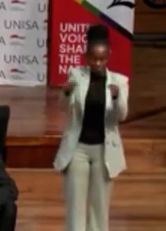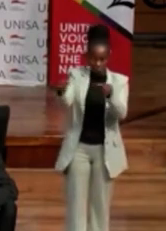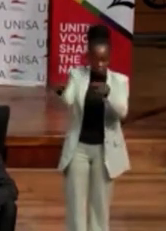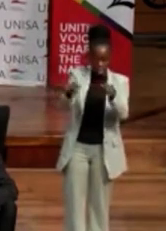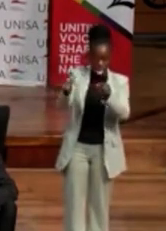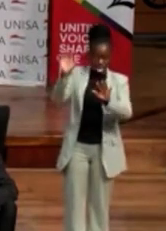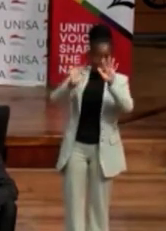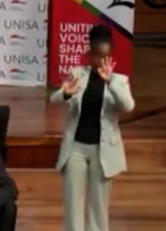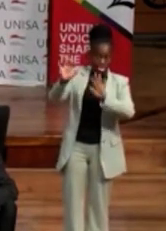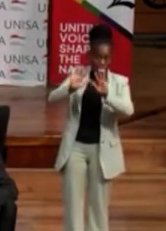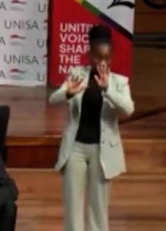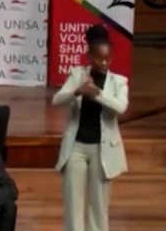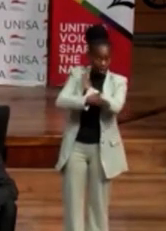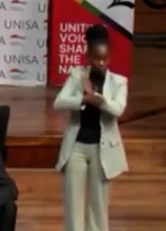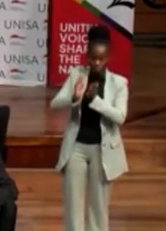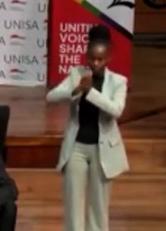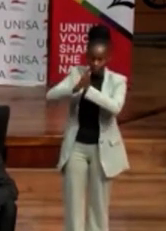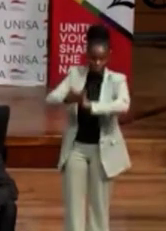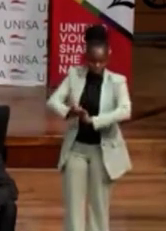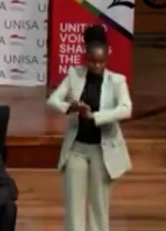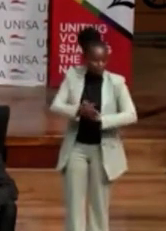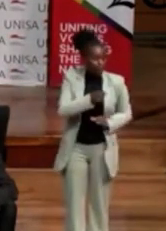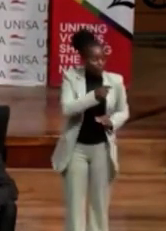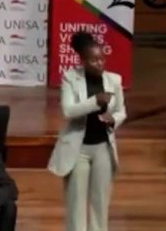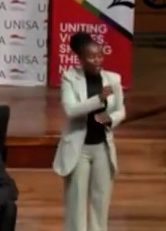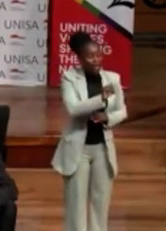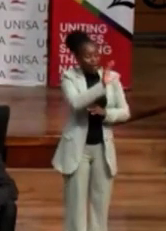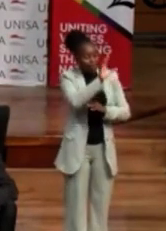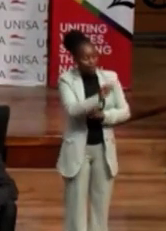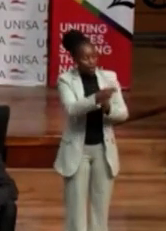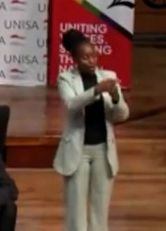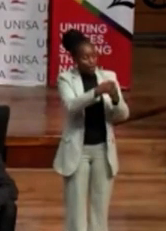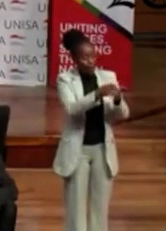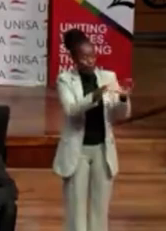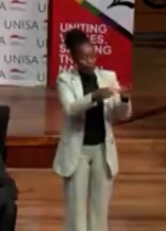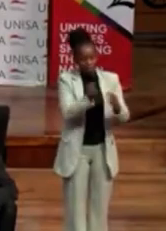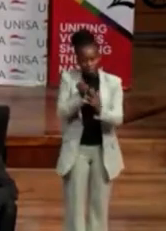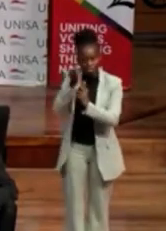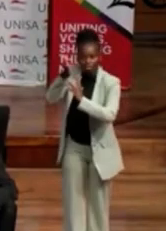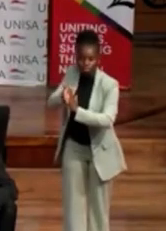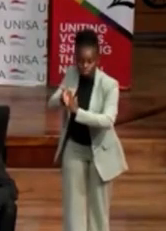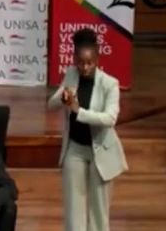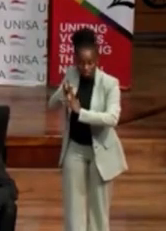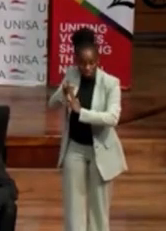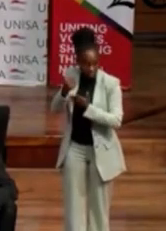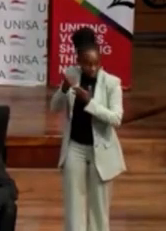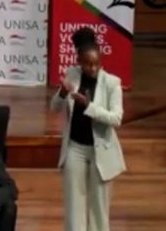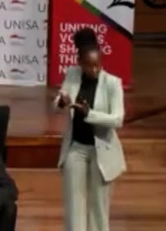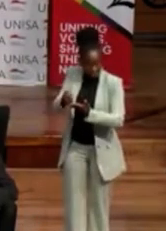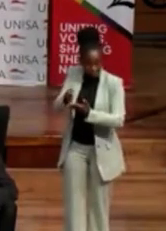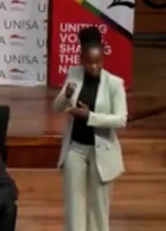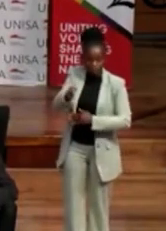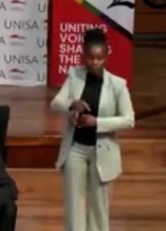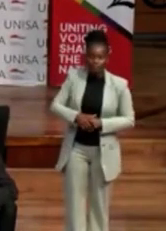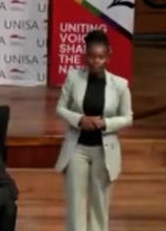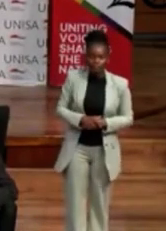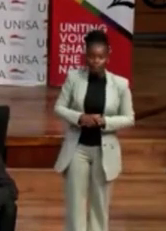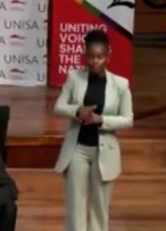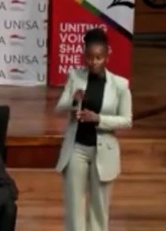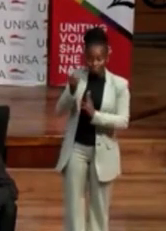the African Union then intervened, because Kenya is a member state of the African Union, intervened and set